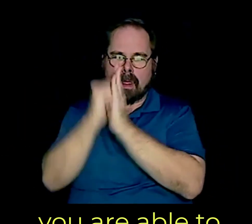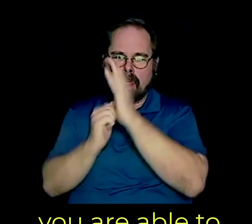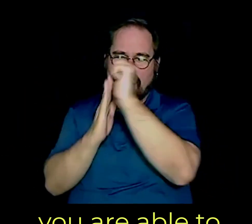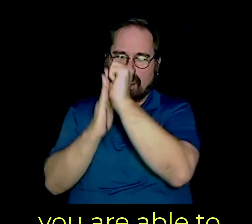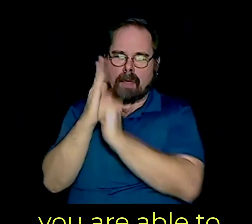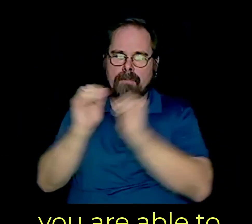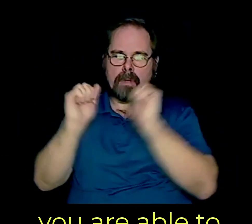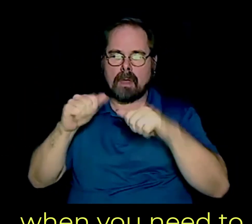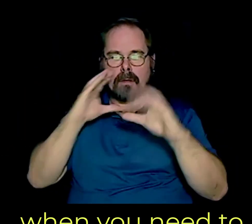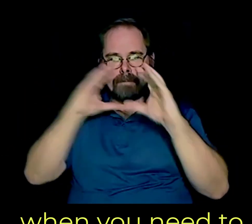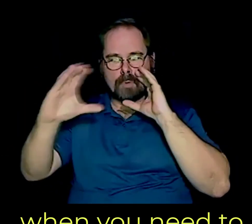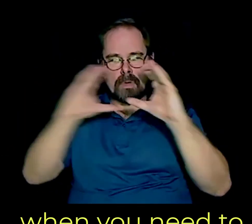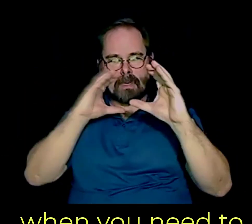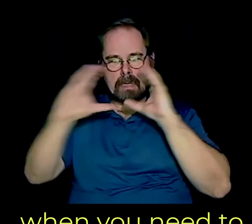when you need to communicate.